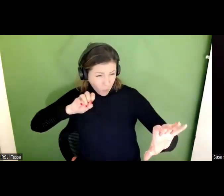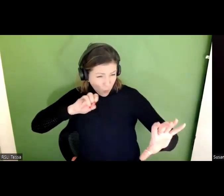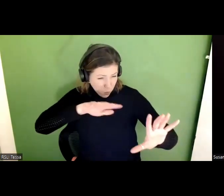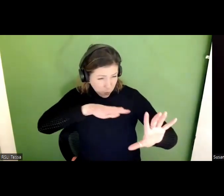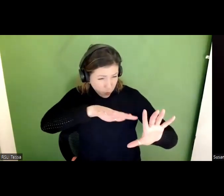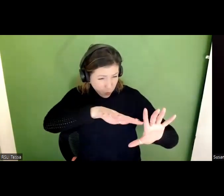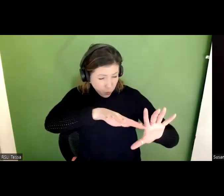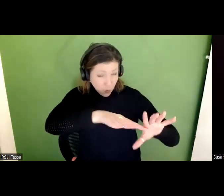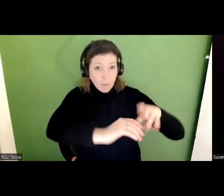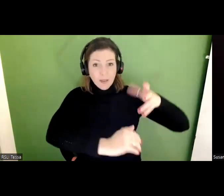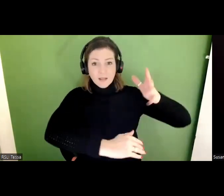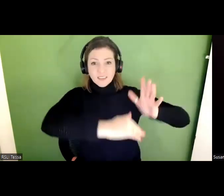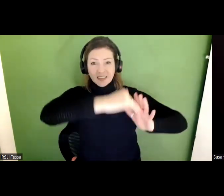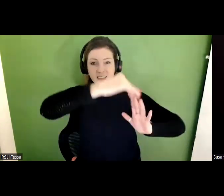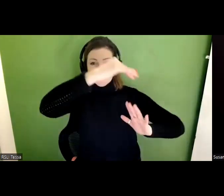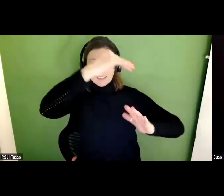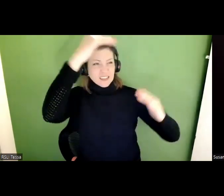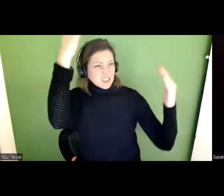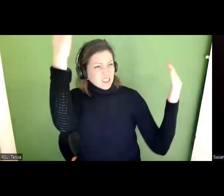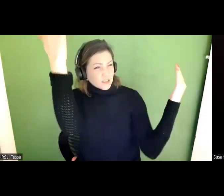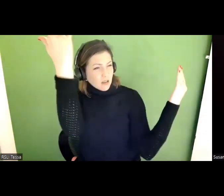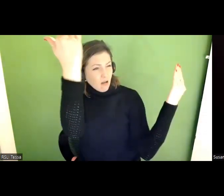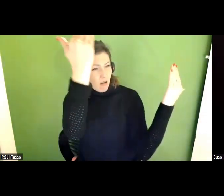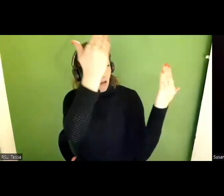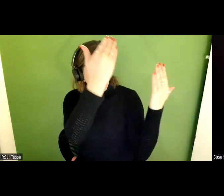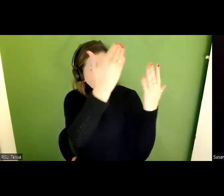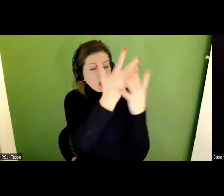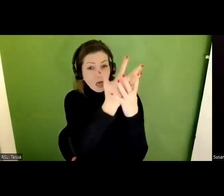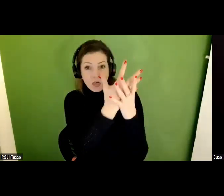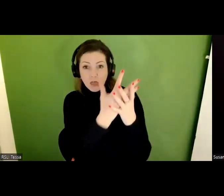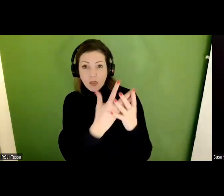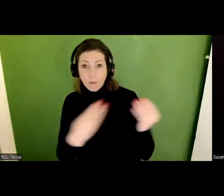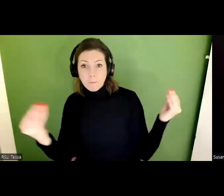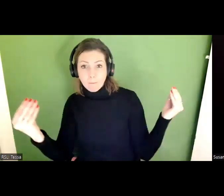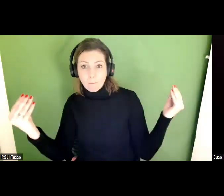buildings, darkening them to obsidian.